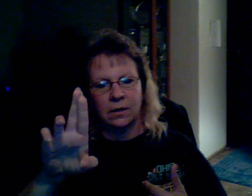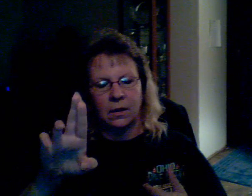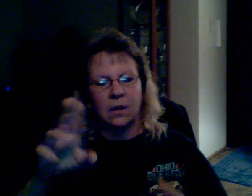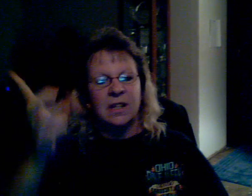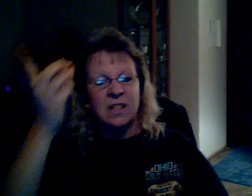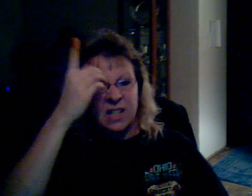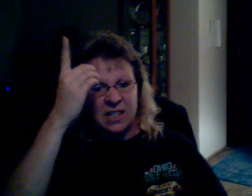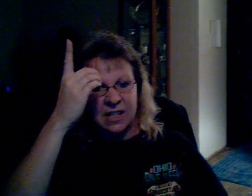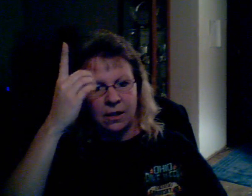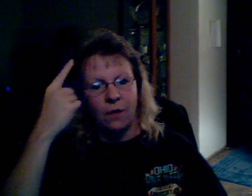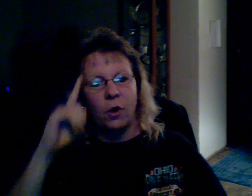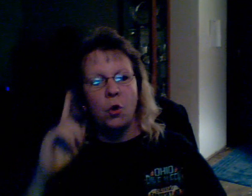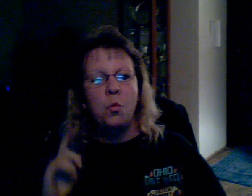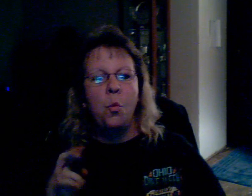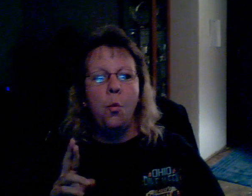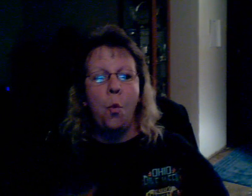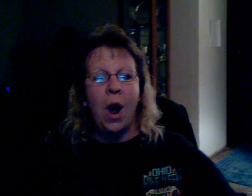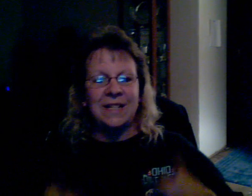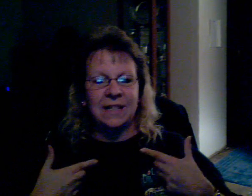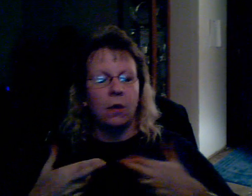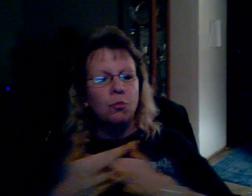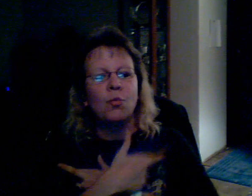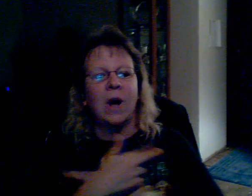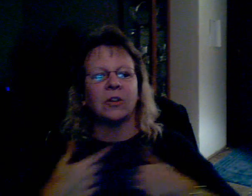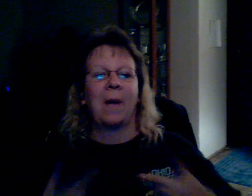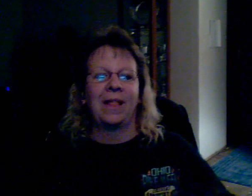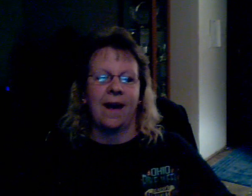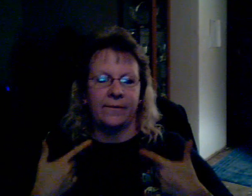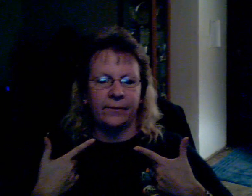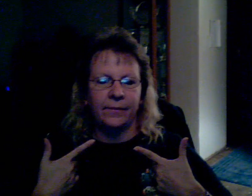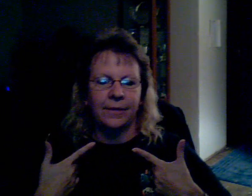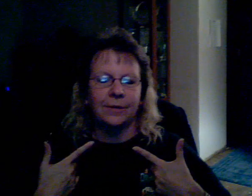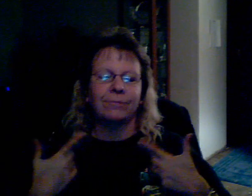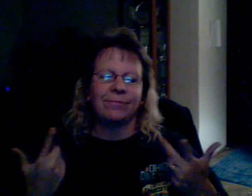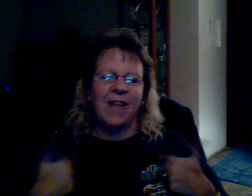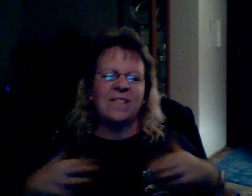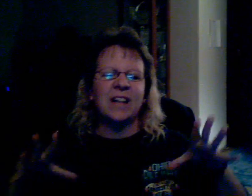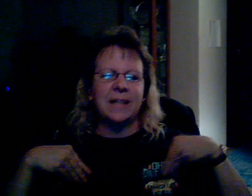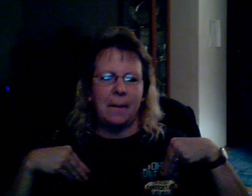See what I've done now. And I've